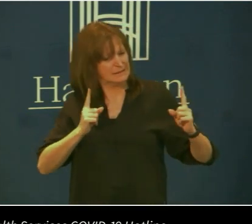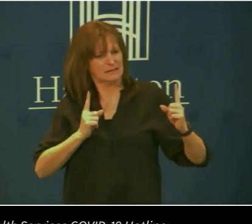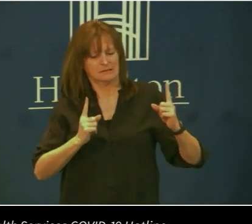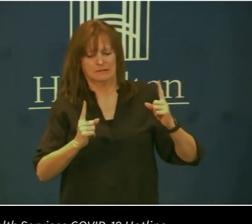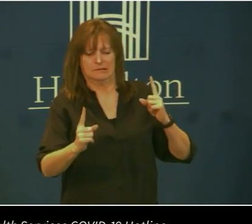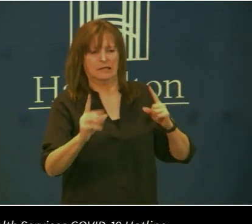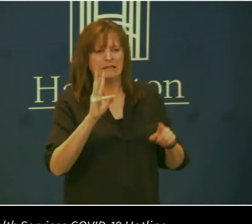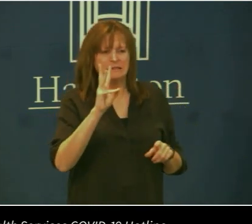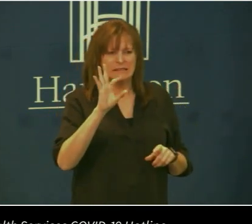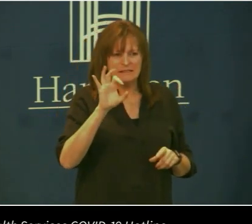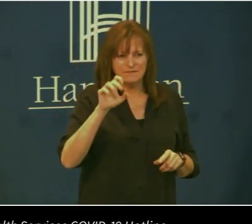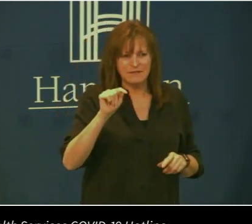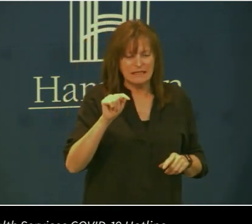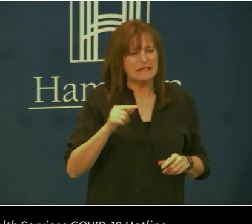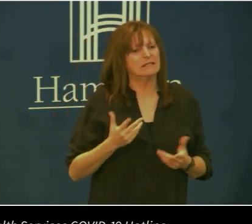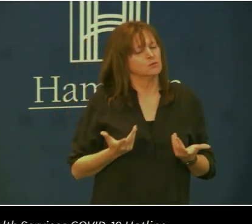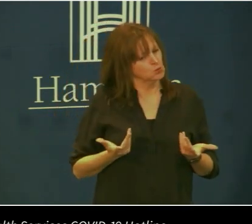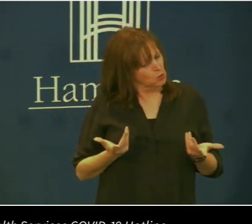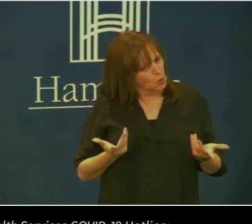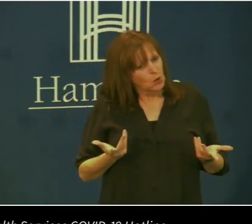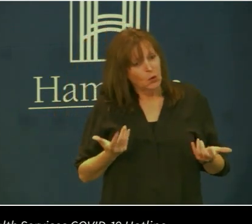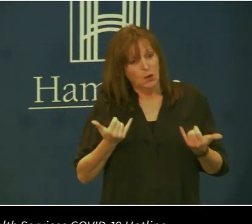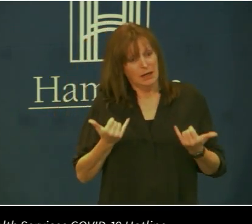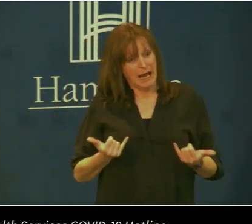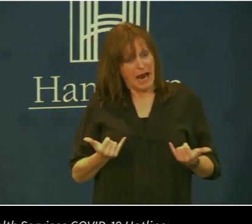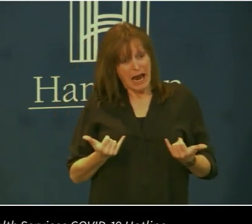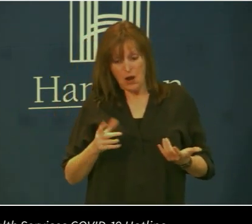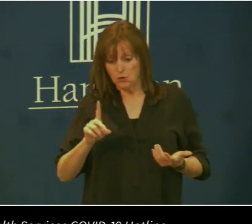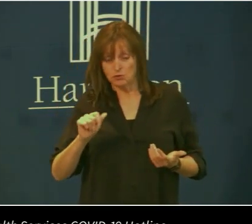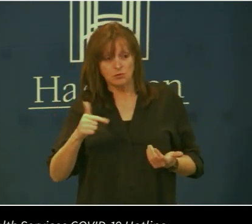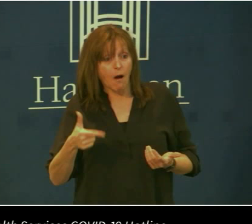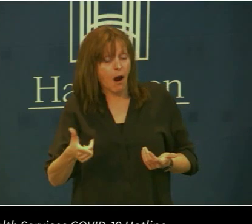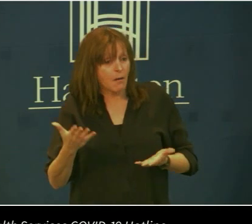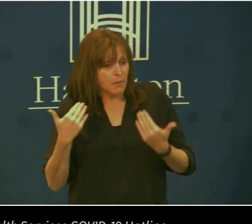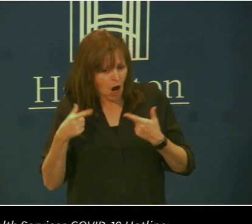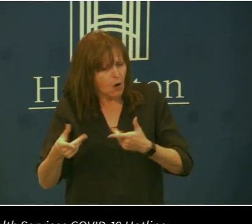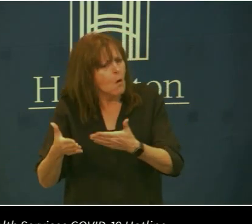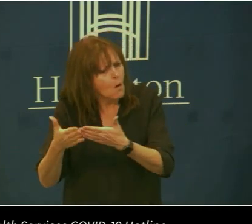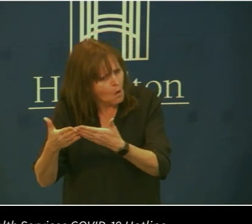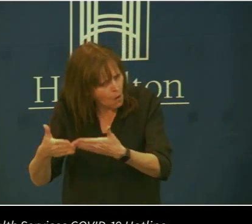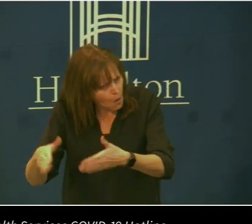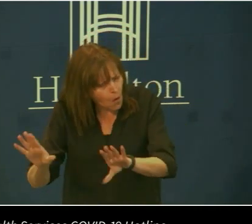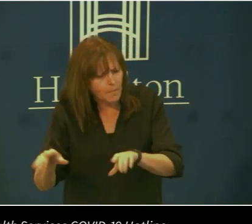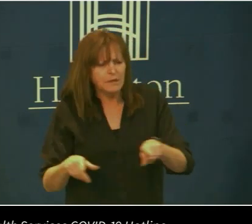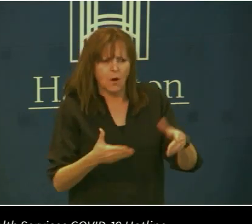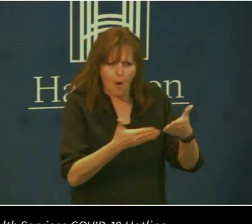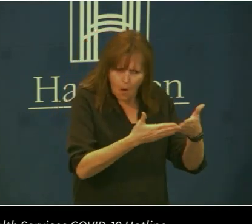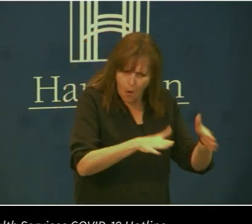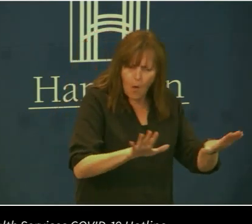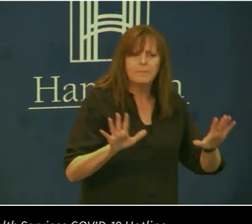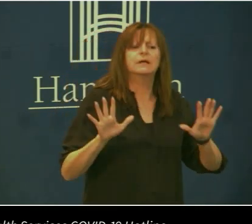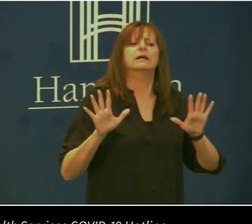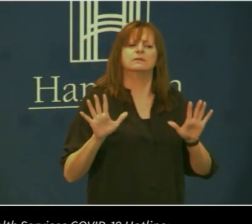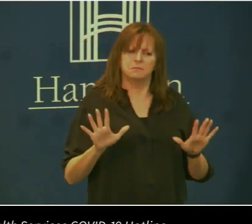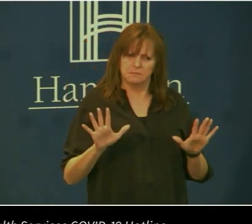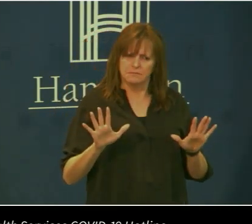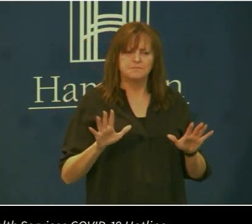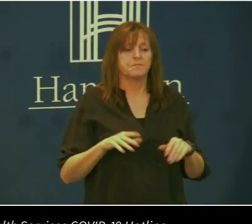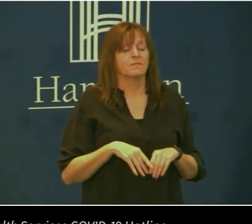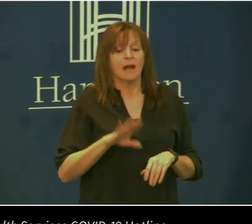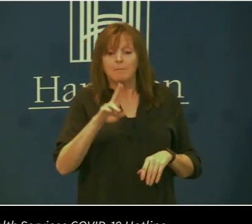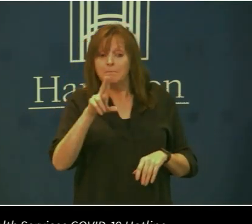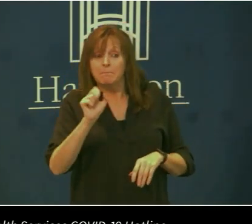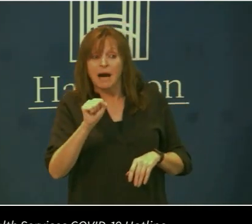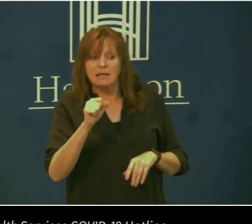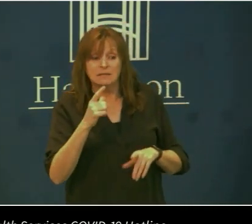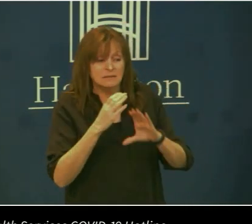yet. In terms of public transit, as you well know, our transit system is working, but still on a Saturday schedule,